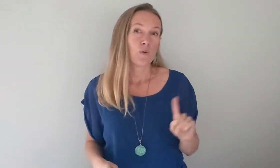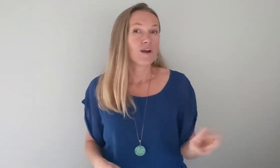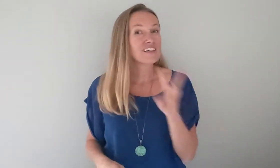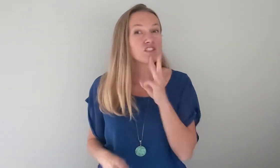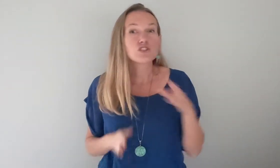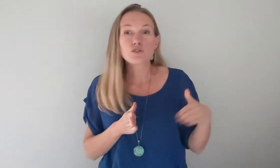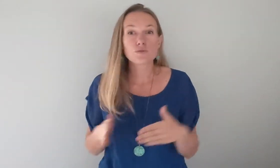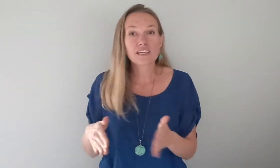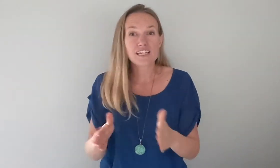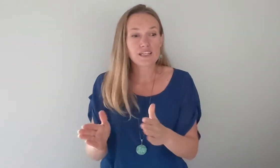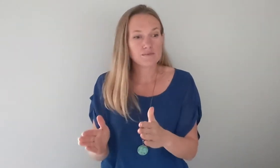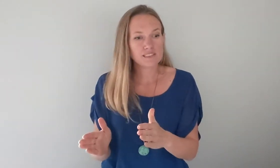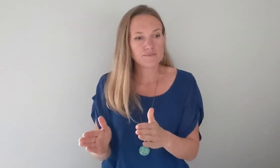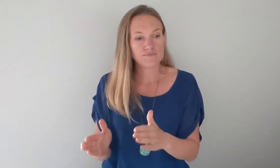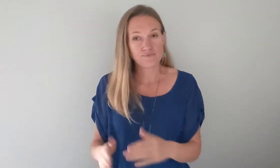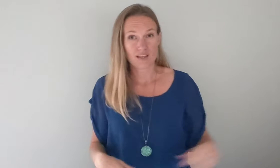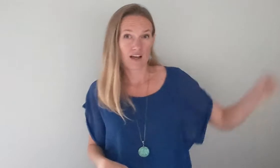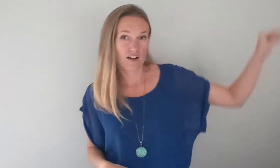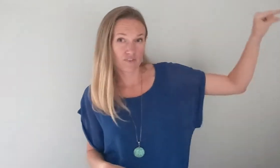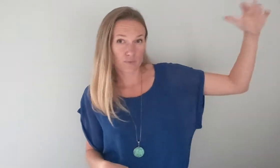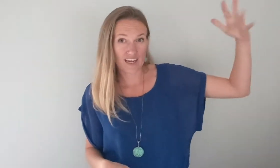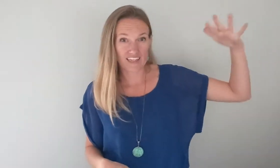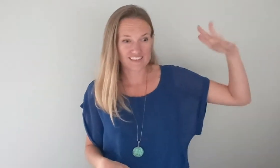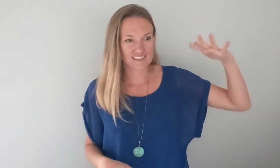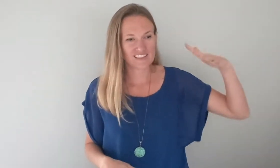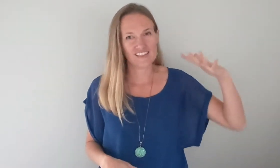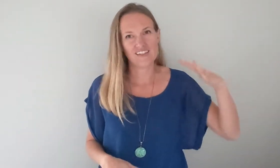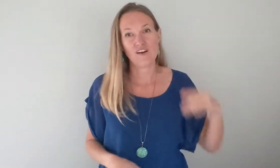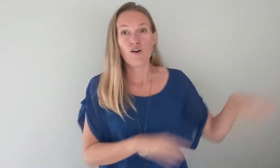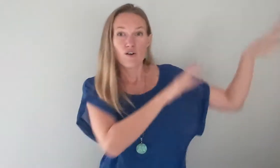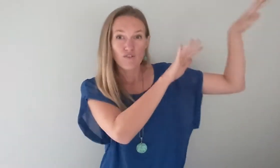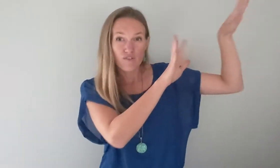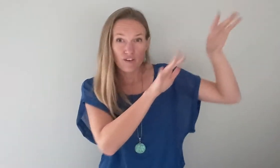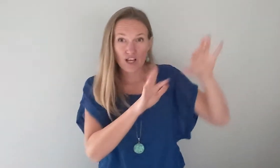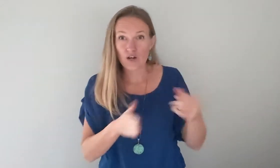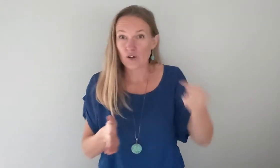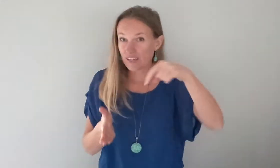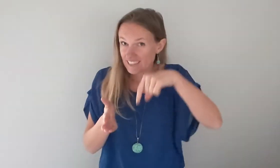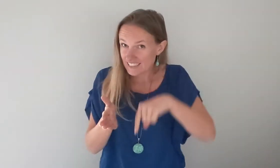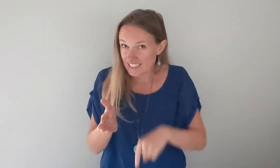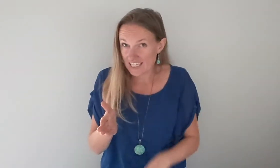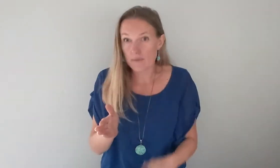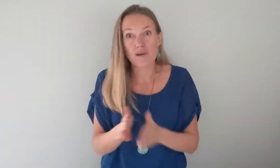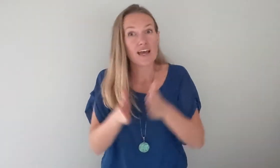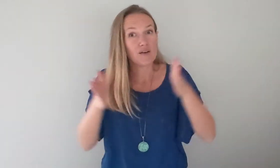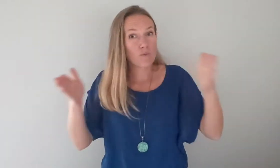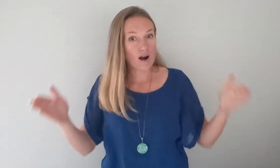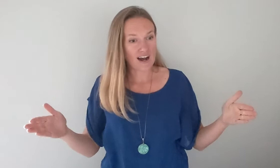where streams of grace flow deep and